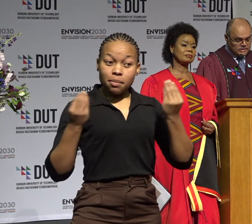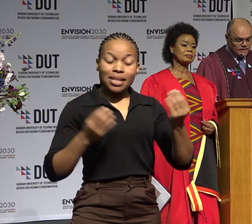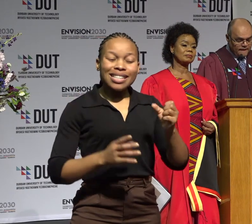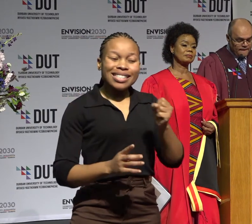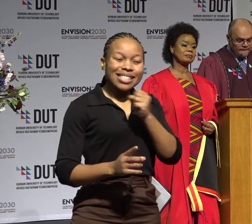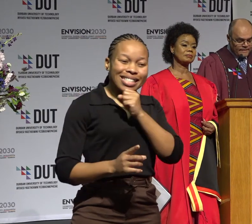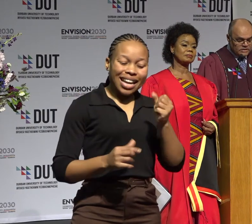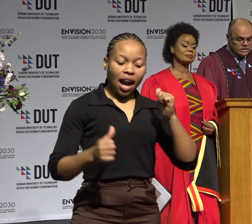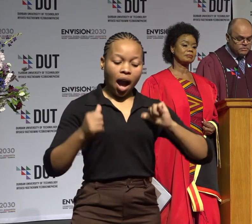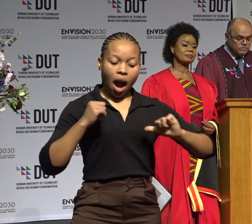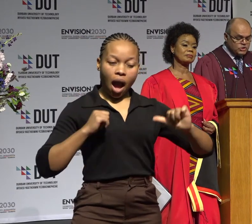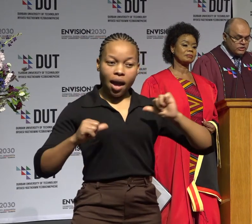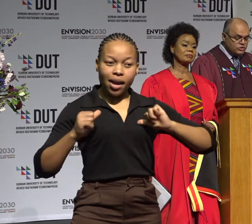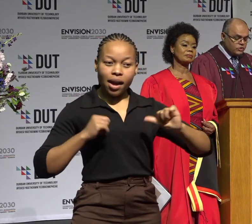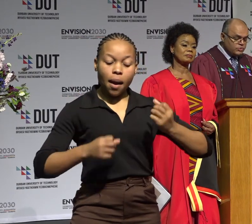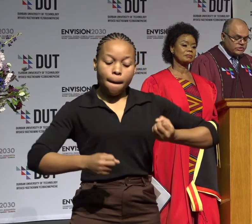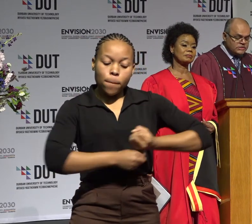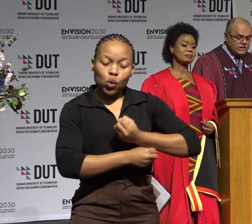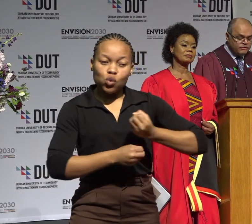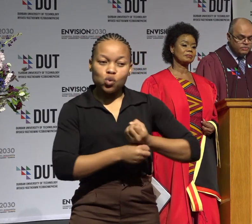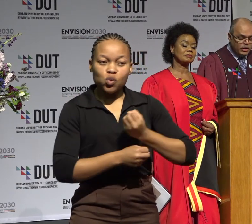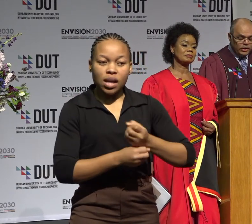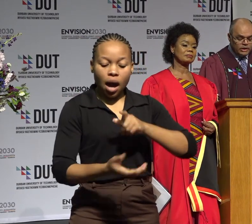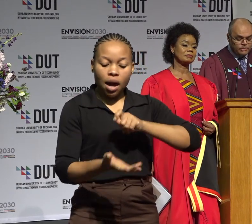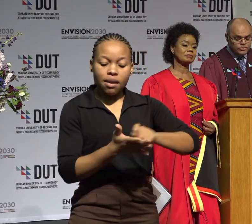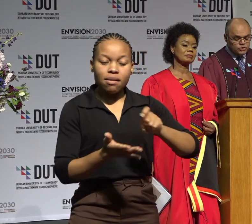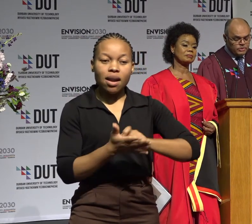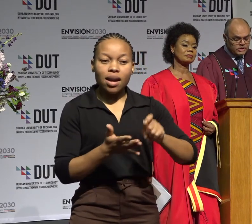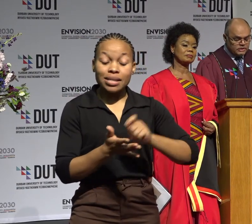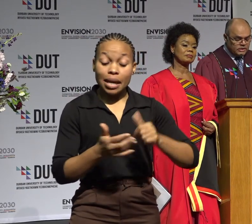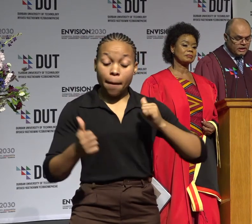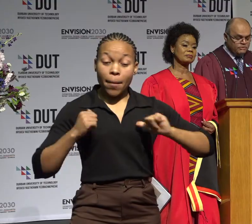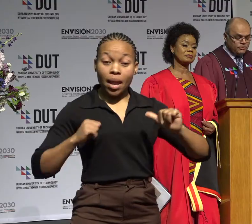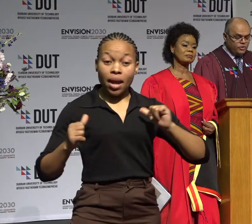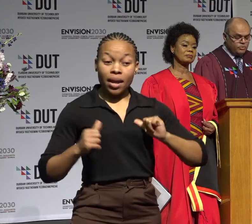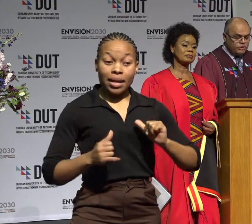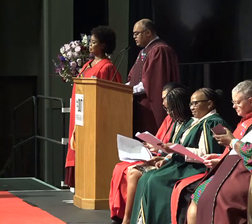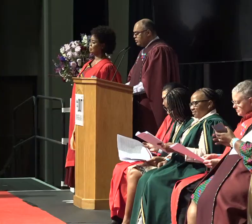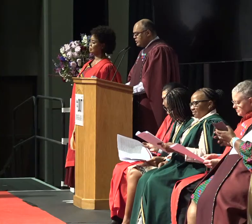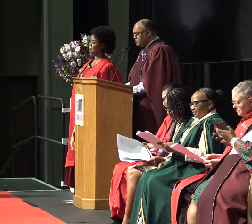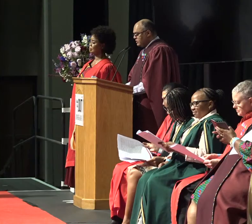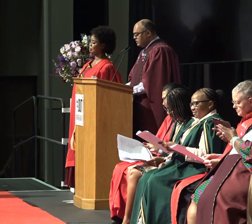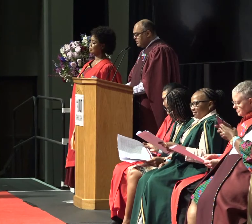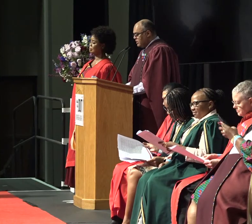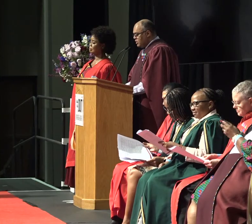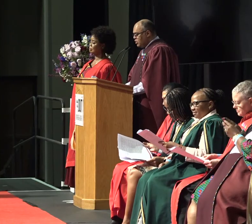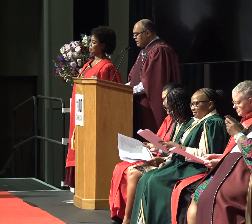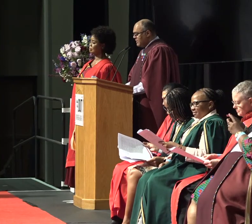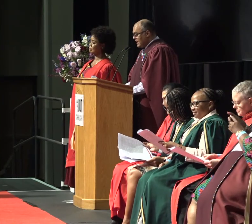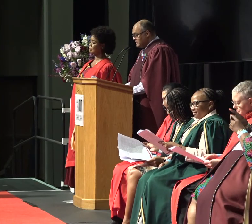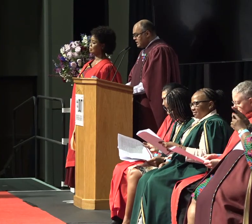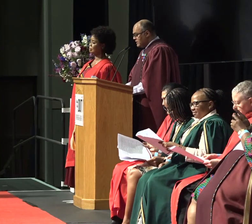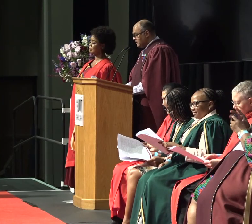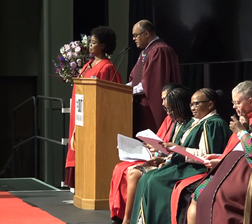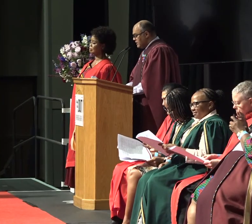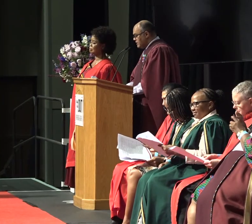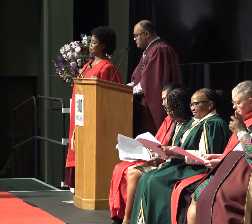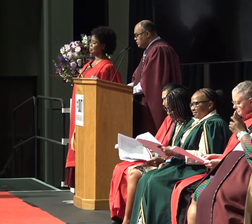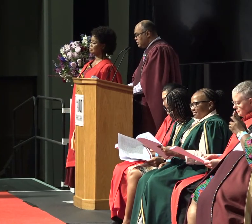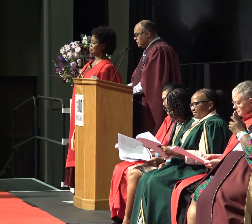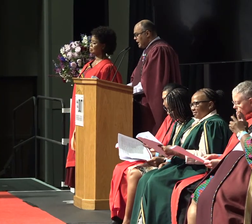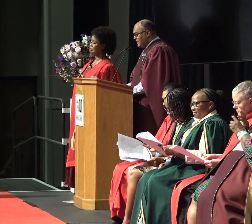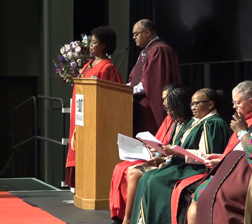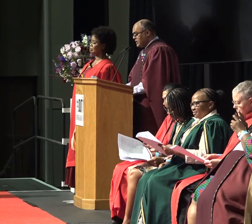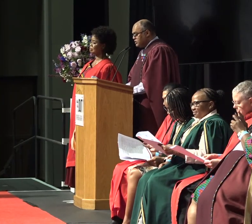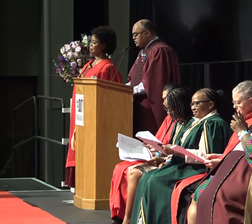playwright. Tembium Charlie Jones was discovered by Welcome Msomi and performed in the original Umabata, the